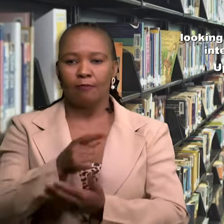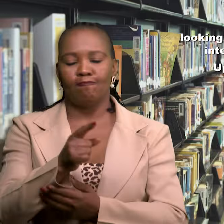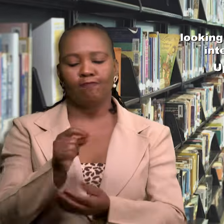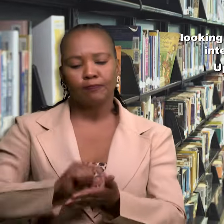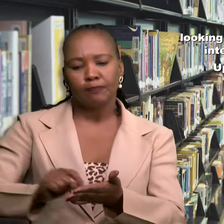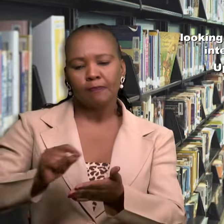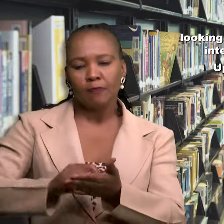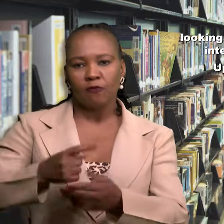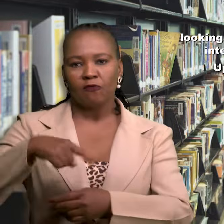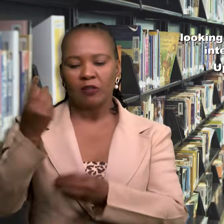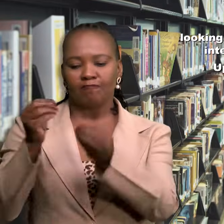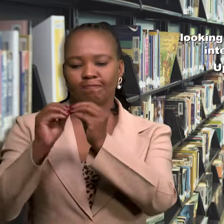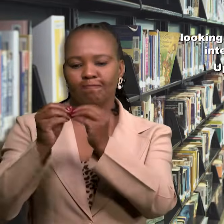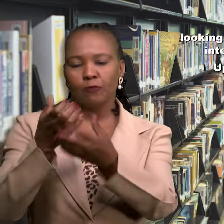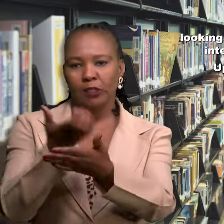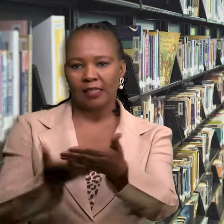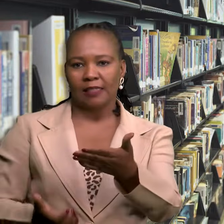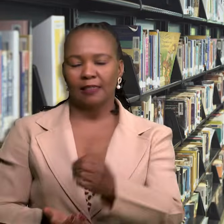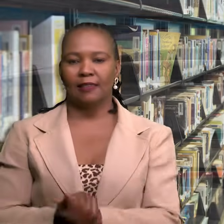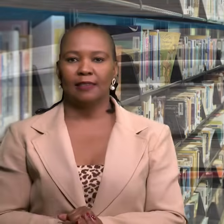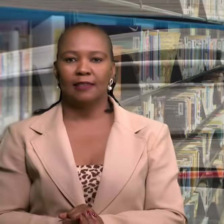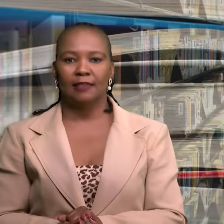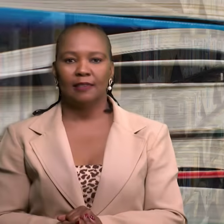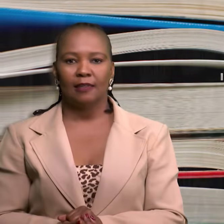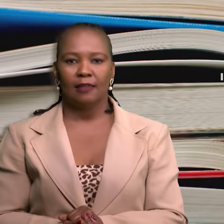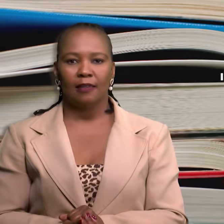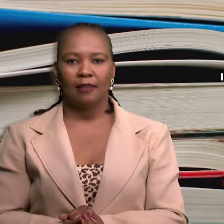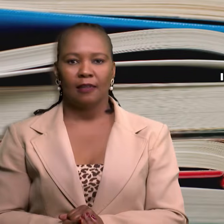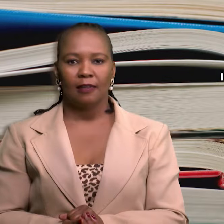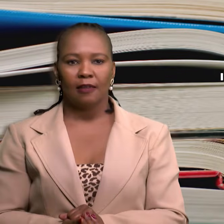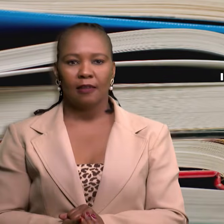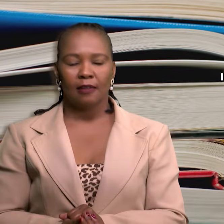to write your first draft of your essay.